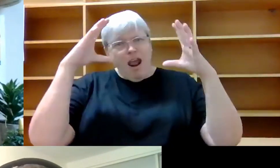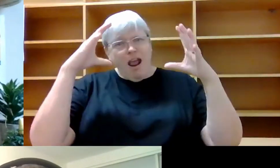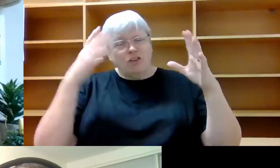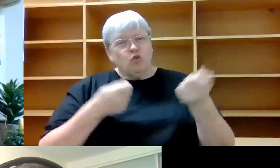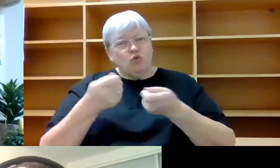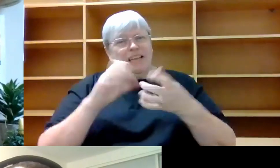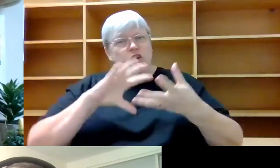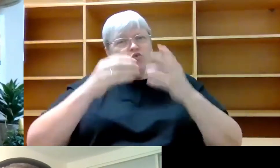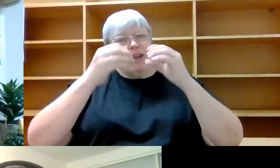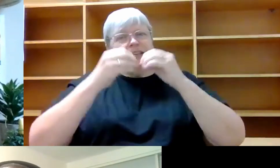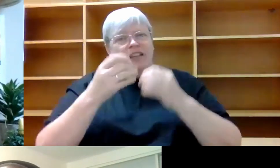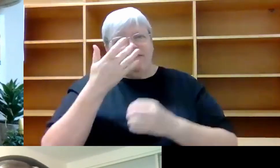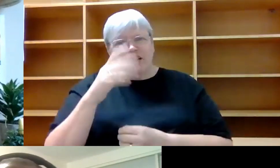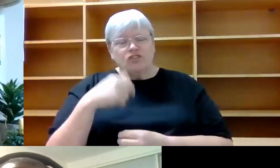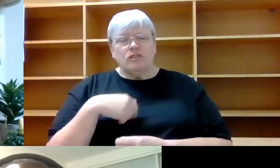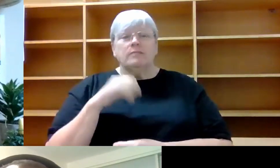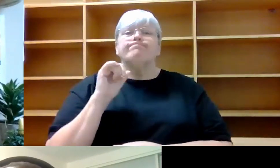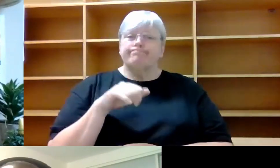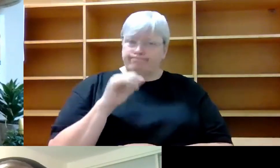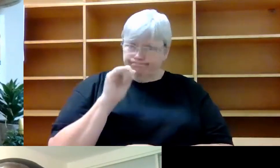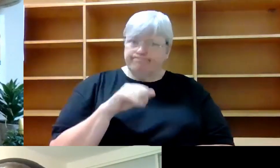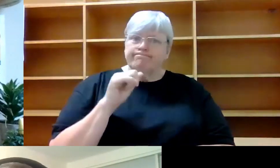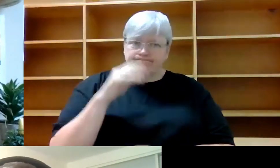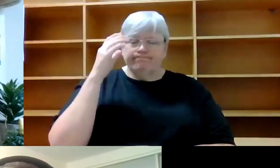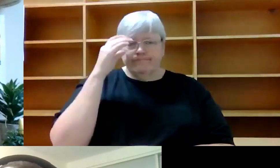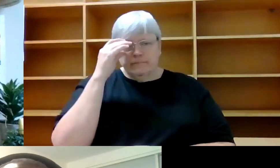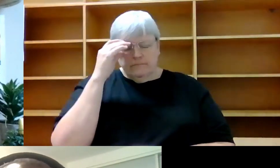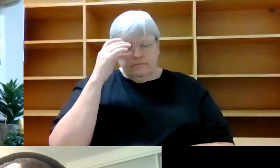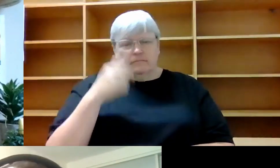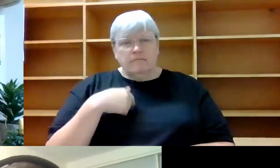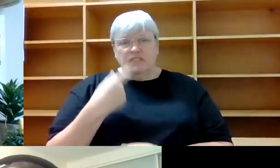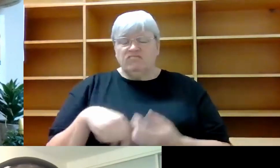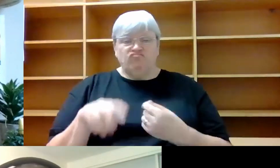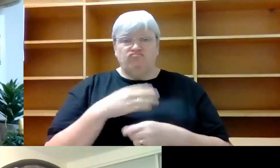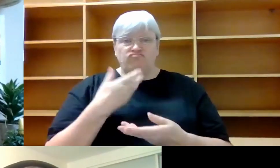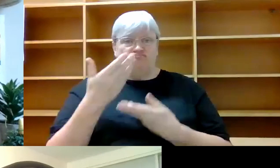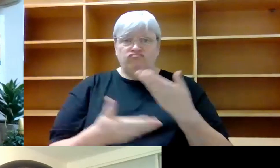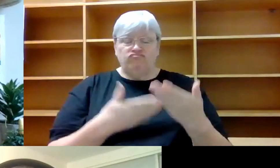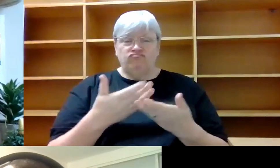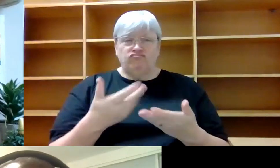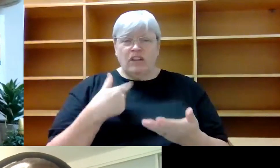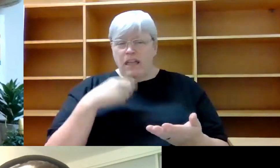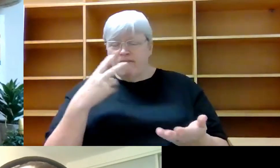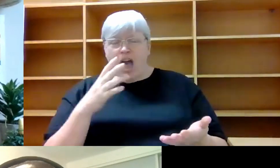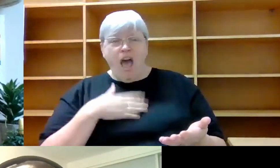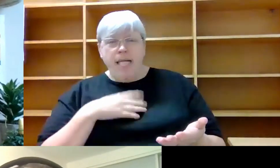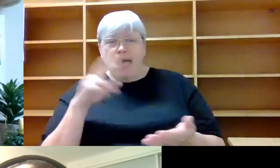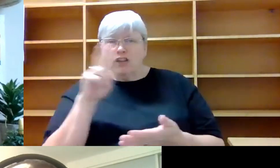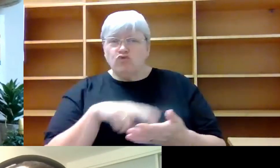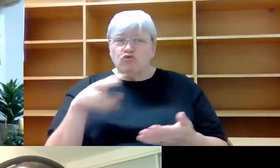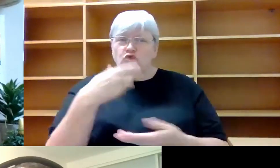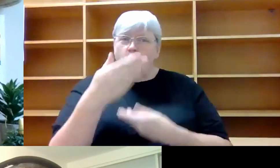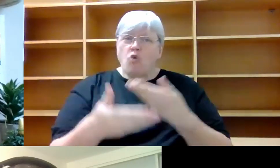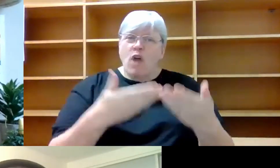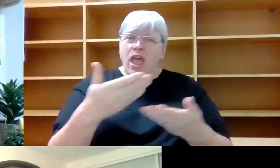Yes, if a story leaped out of me and cried out or compelled me to write that narrative, absolutely. I think we